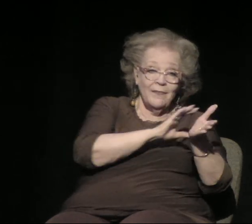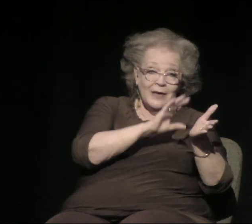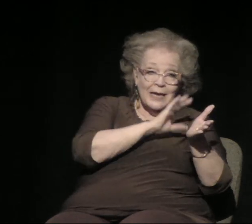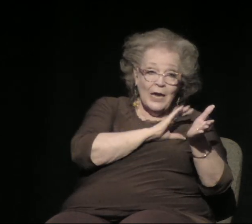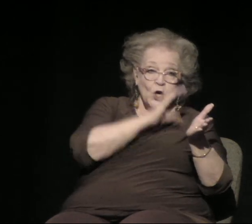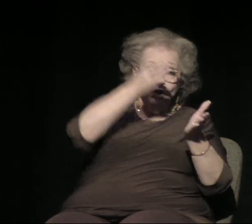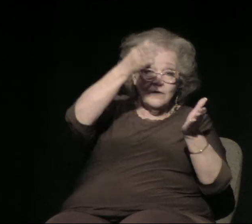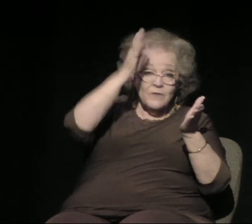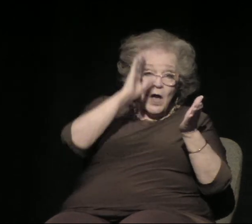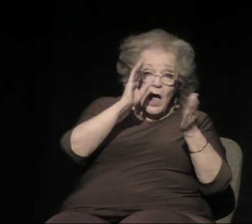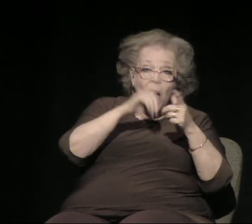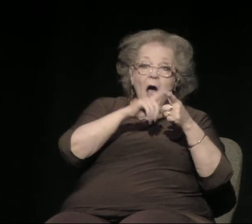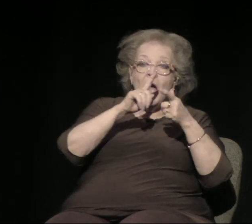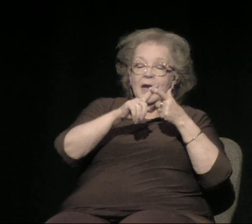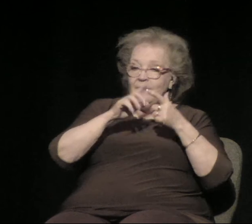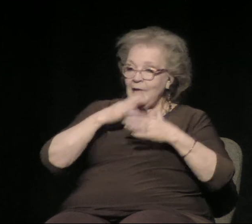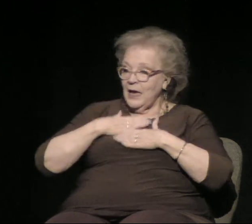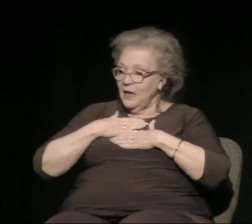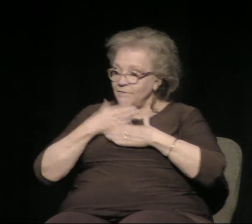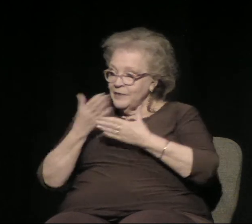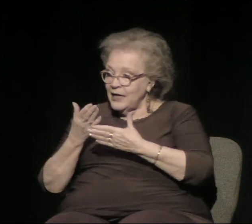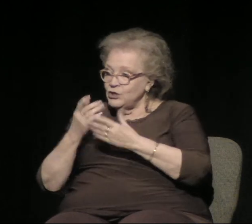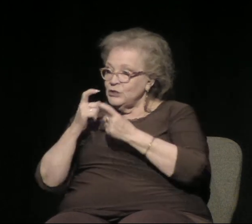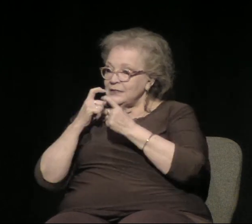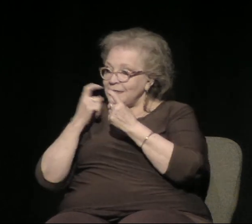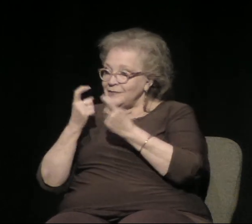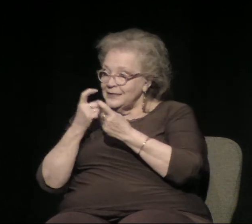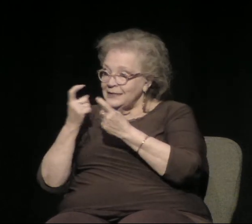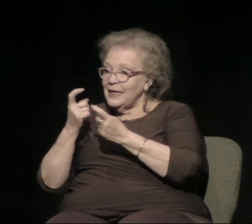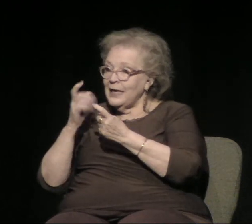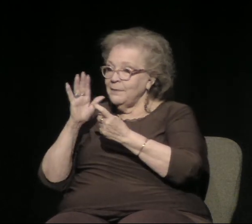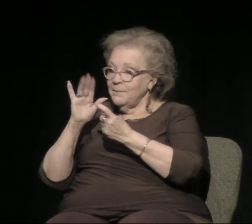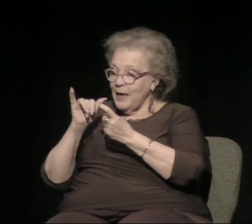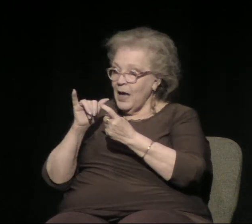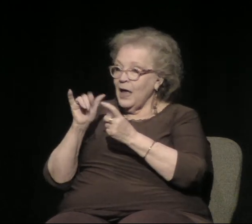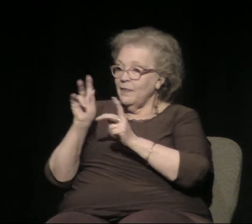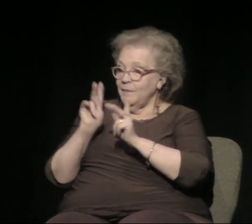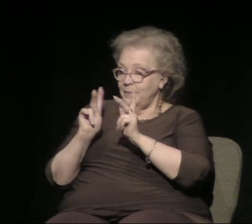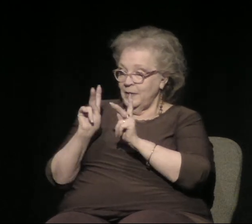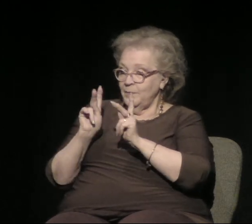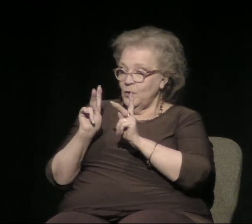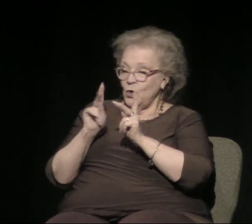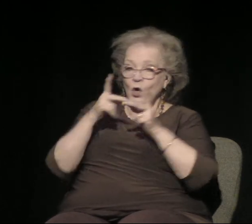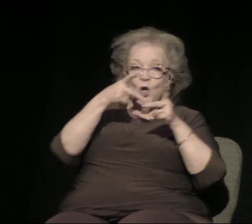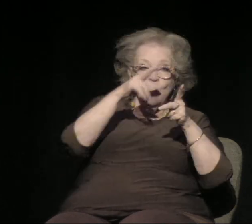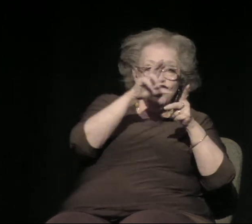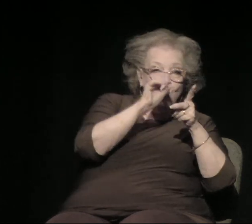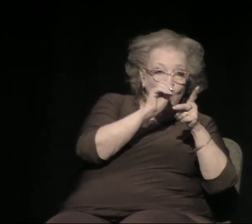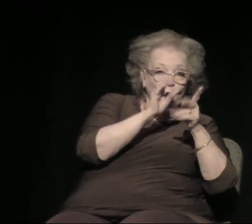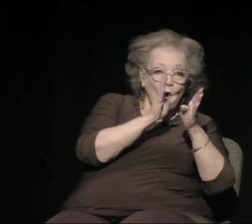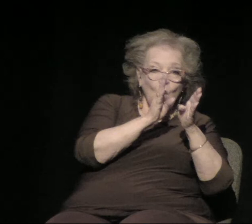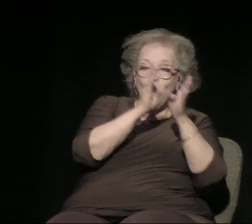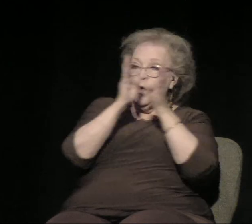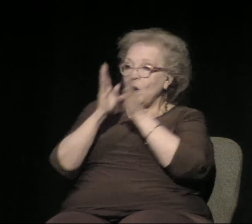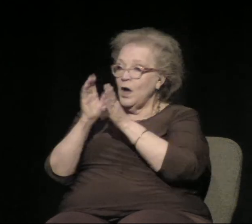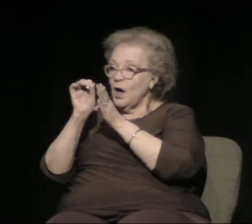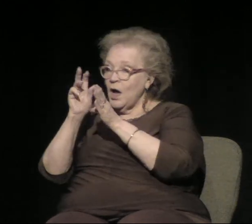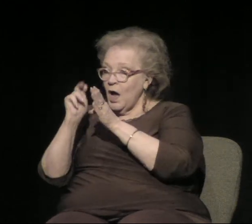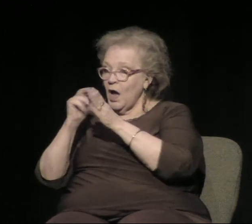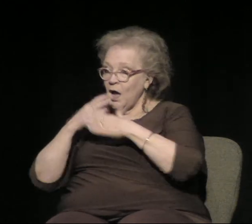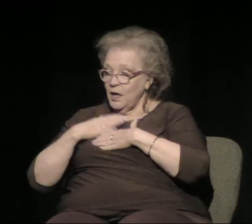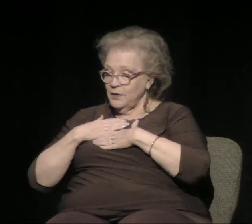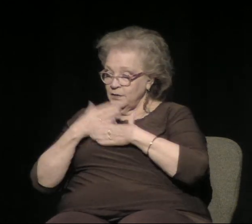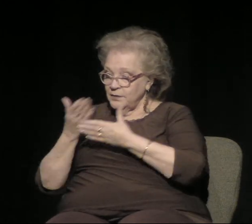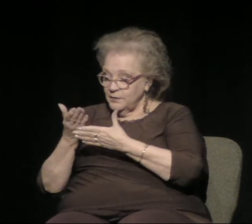God and then to confessions of sin committed by the people. Pro-con, professions and